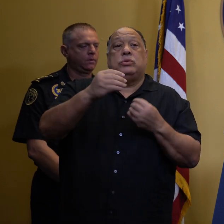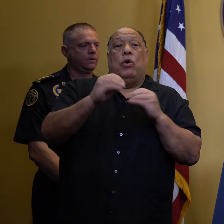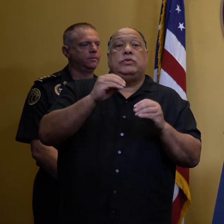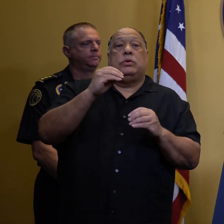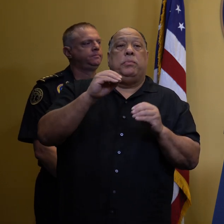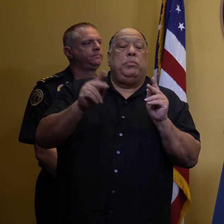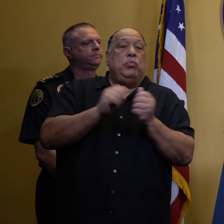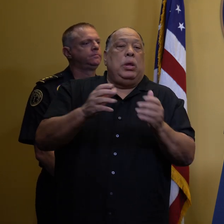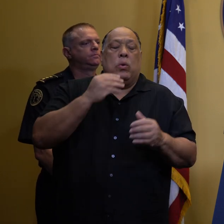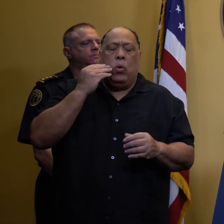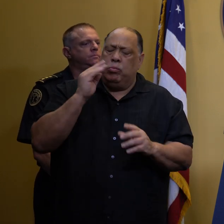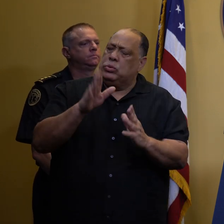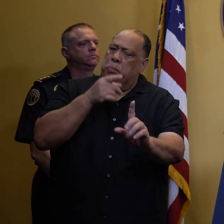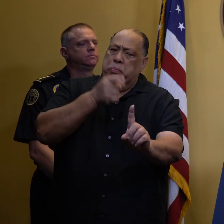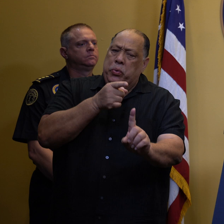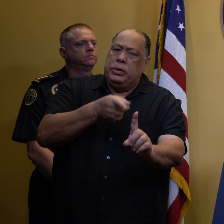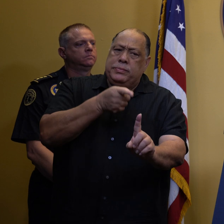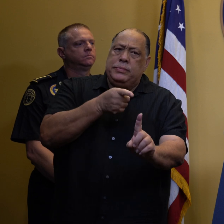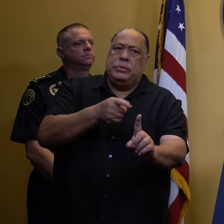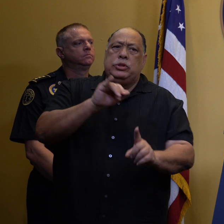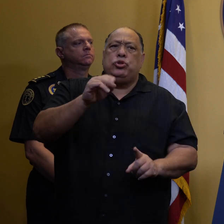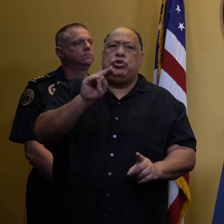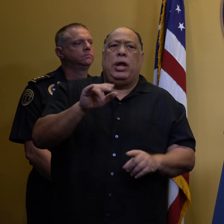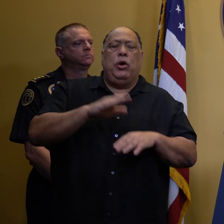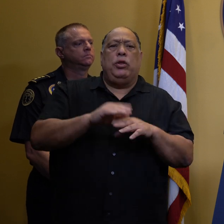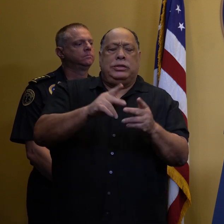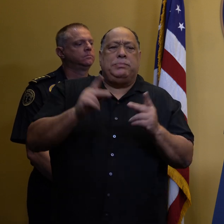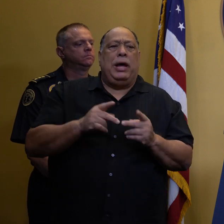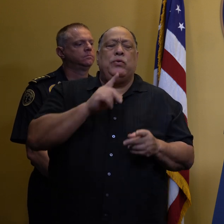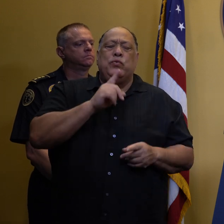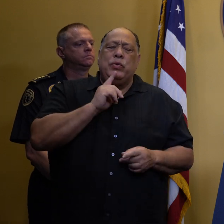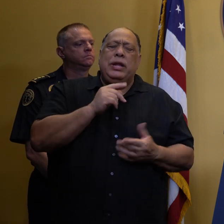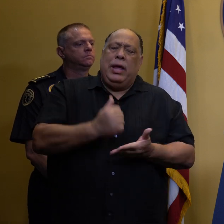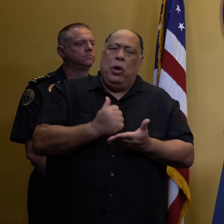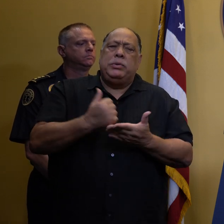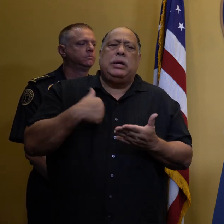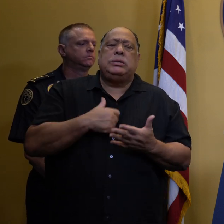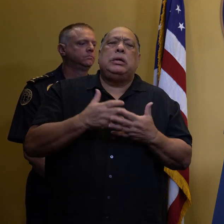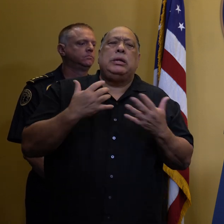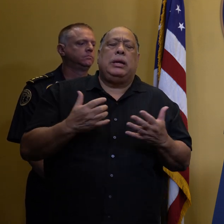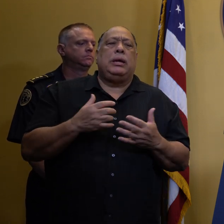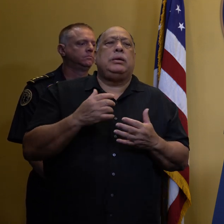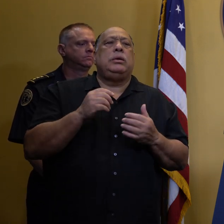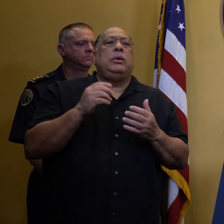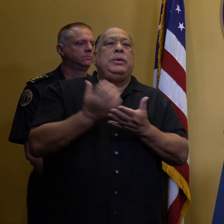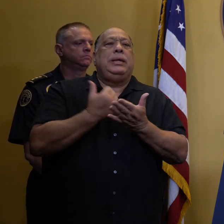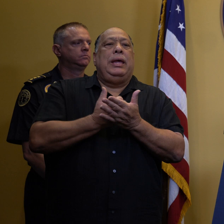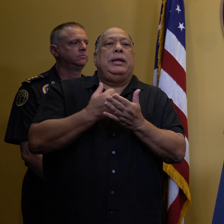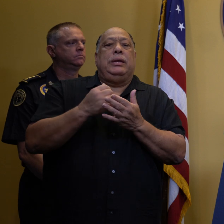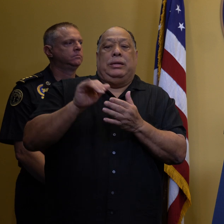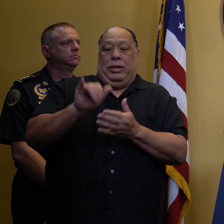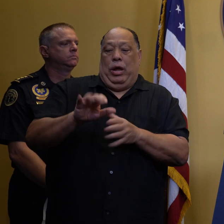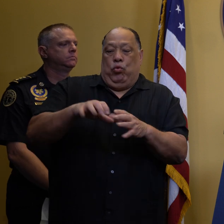just been on point. Johnny on the spot has really helped us out as far as getting to that